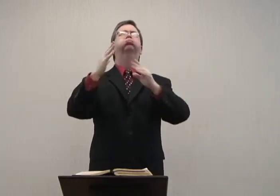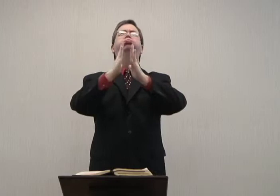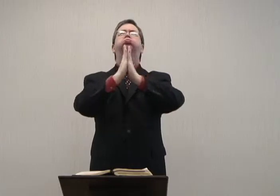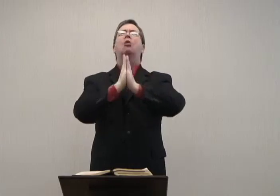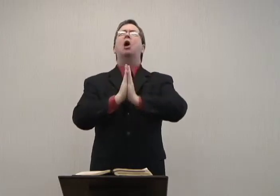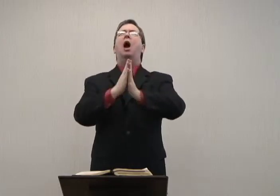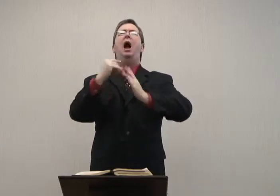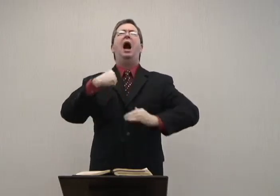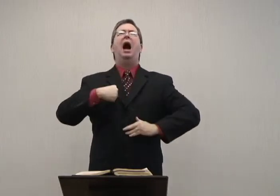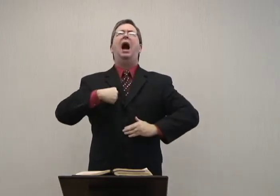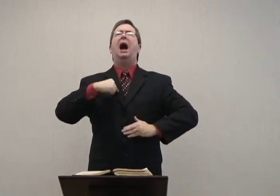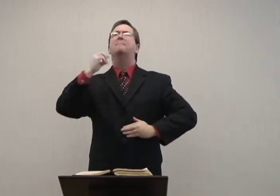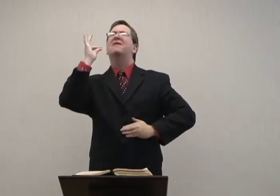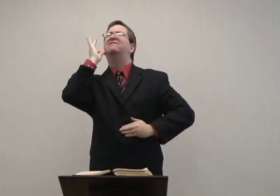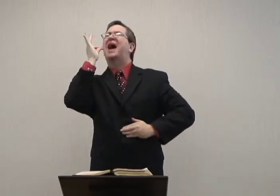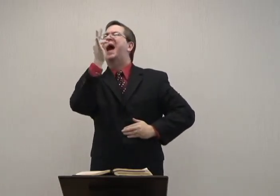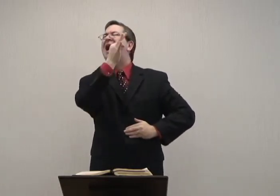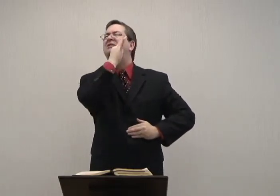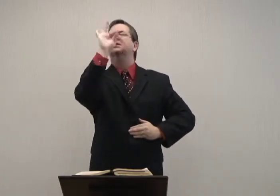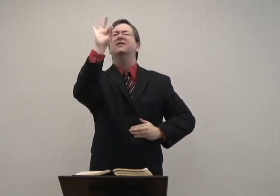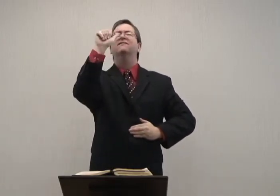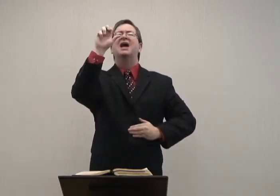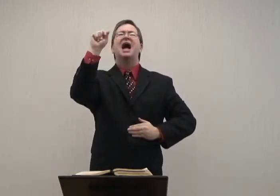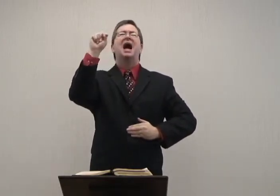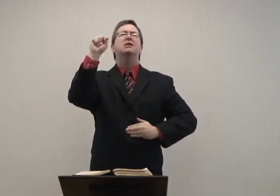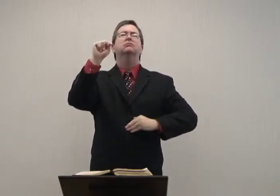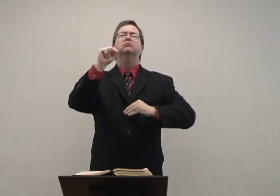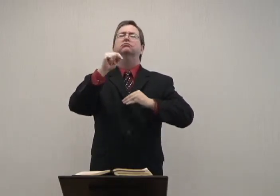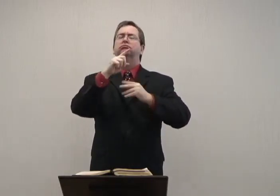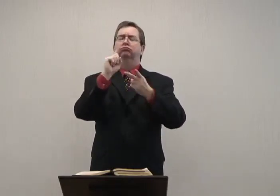tithes every week. And they'd pray, they'd fast.